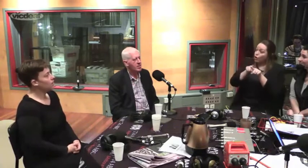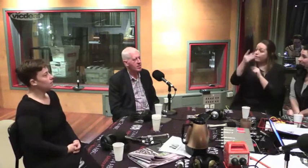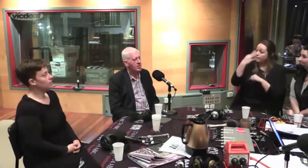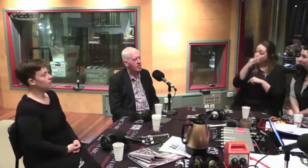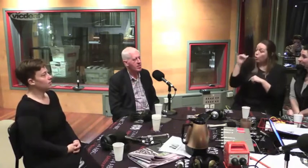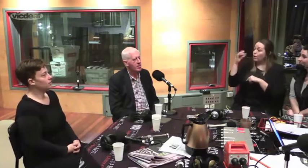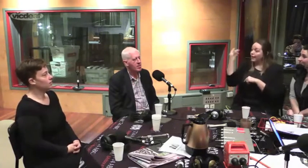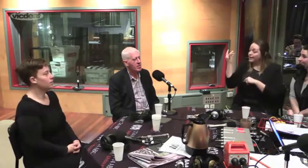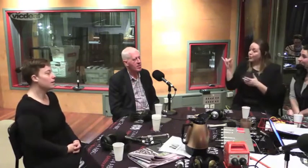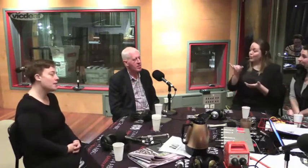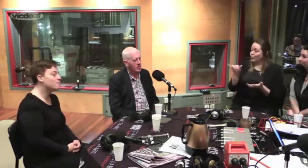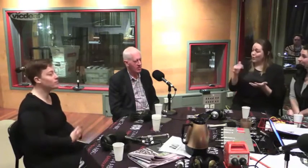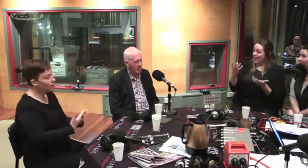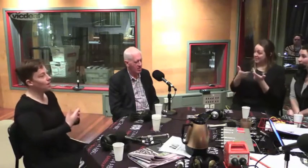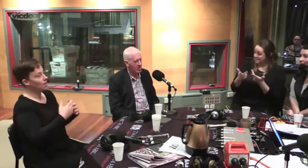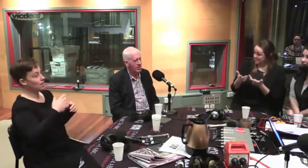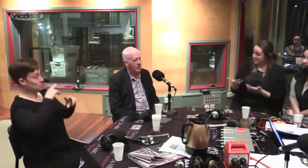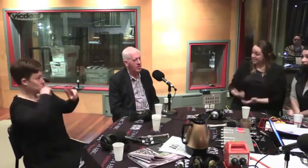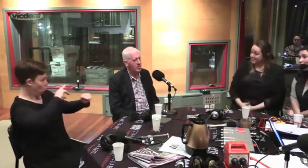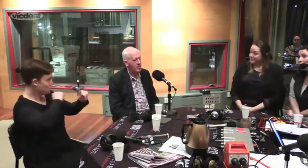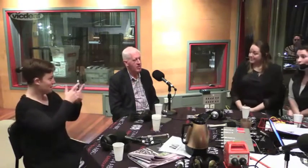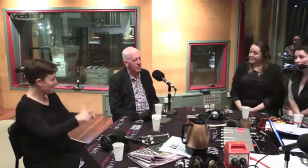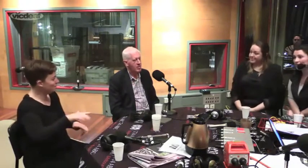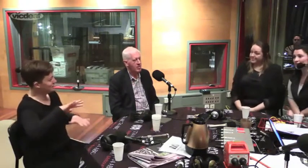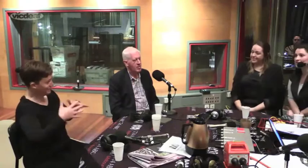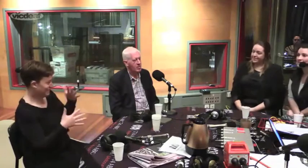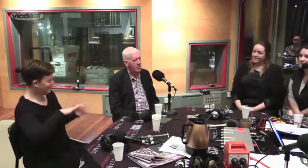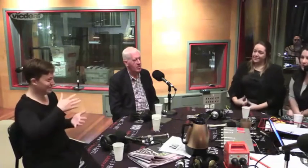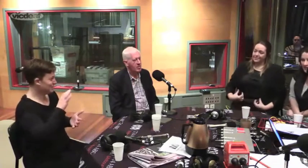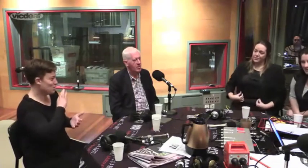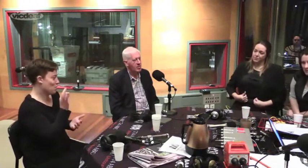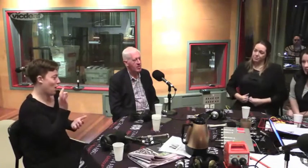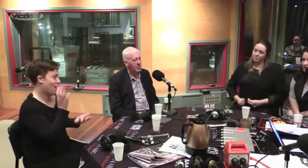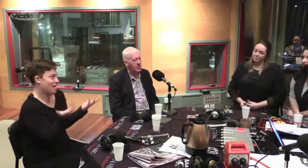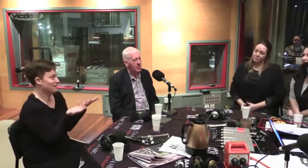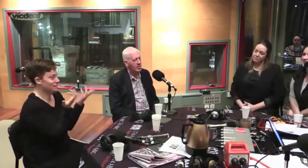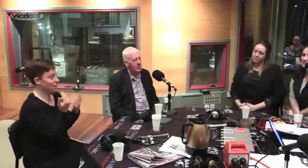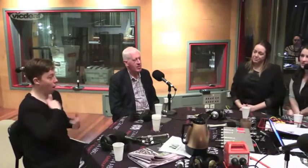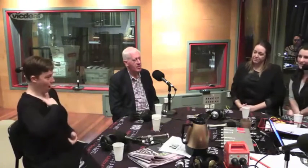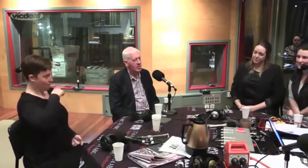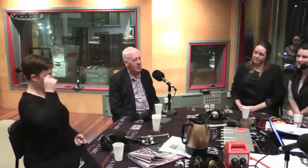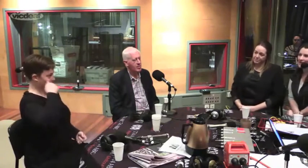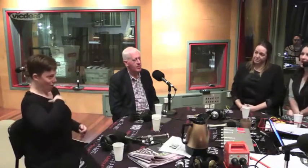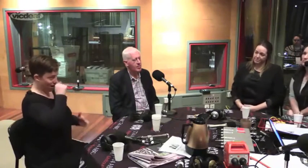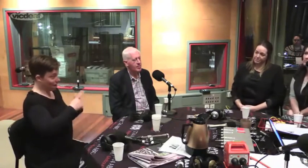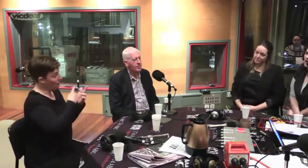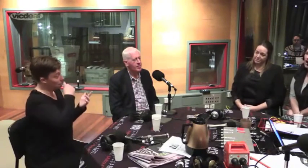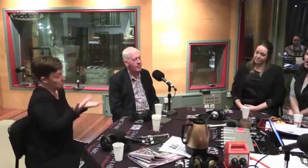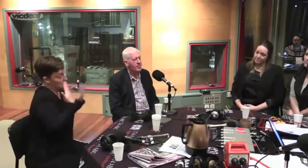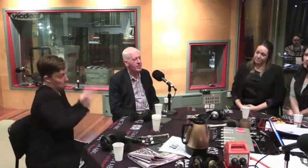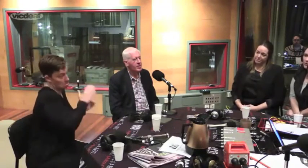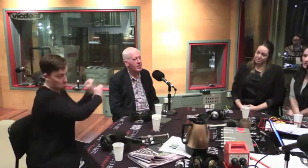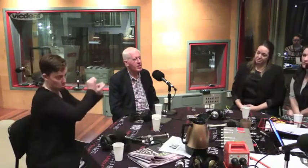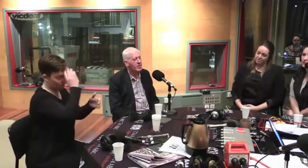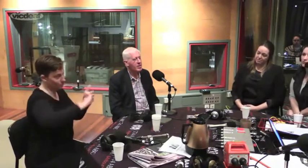French or Italian or something else? Well, I think the spoken element of it is obviously tricky.